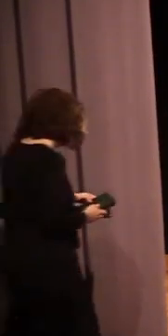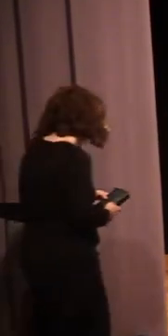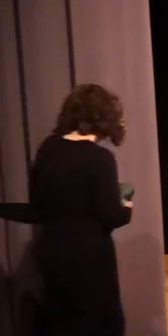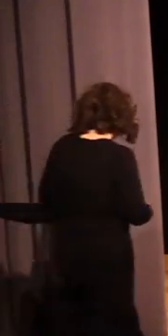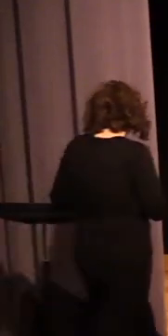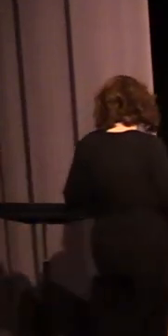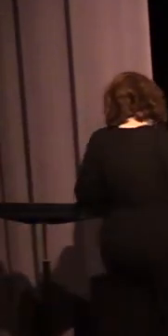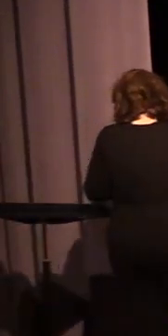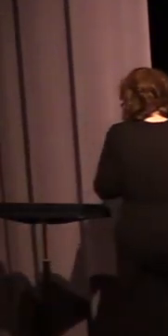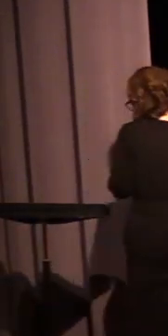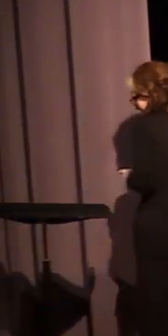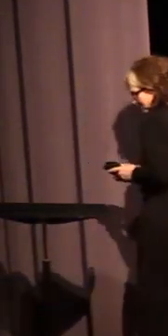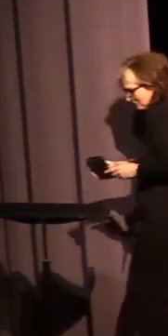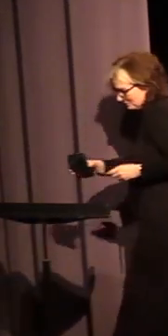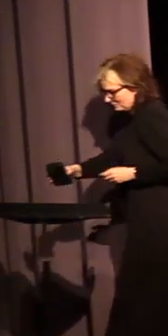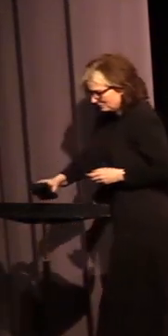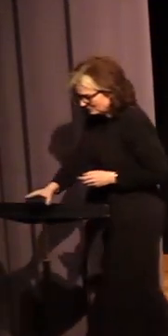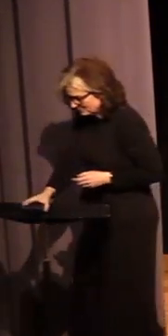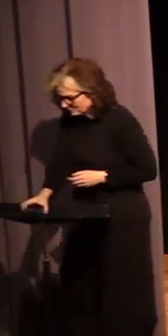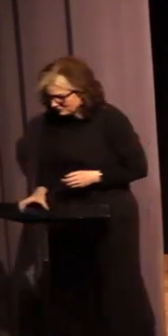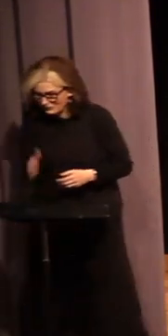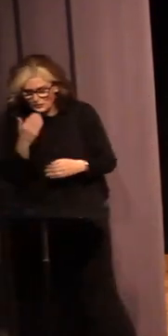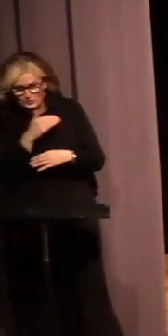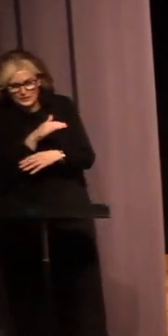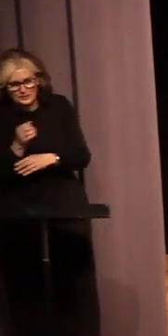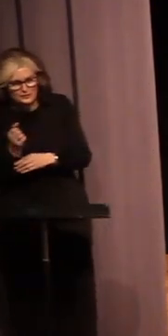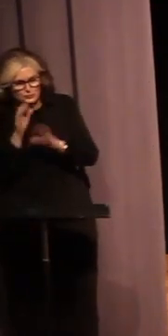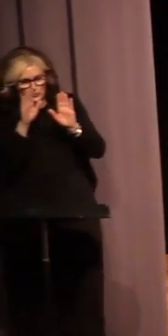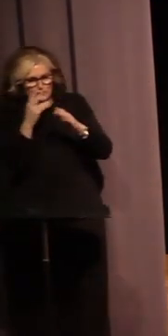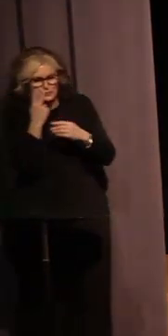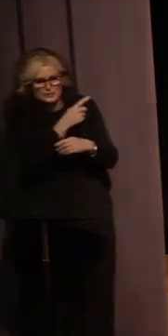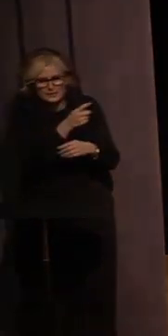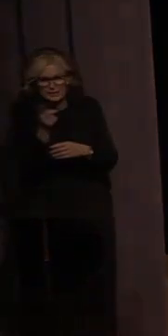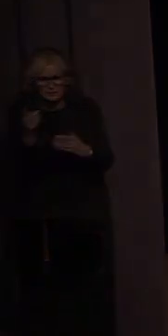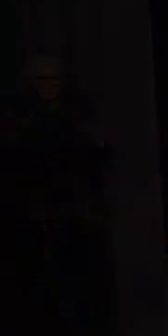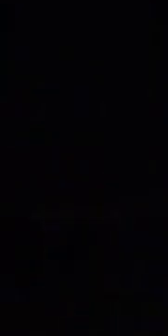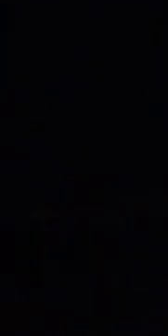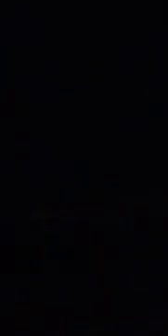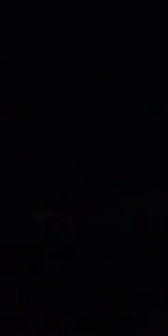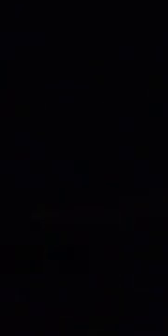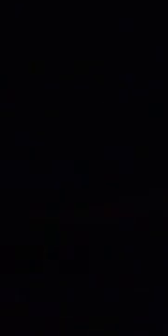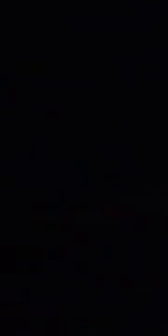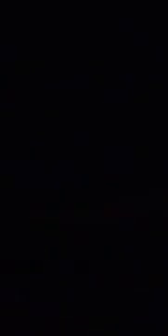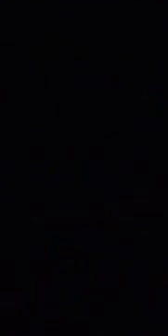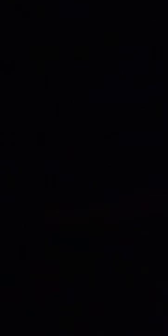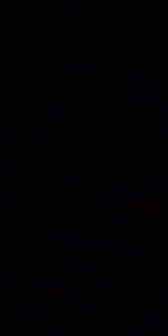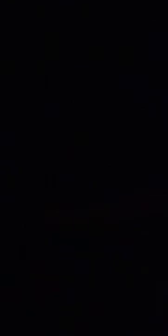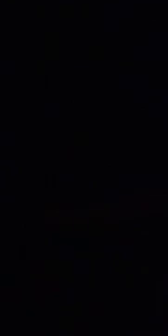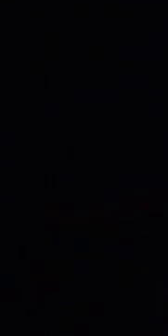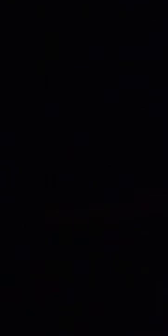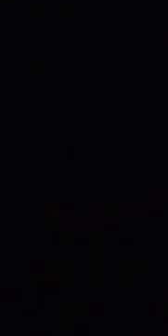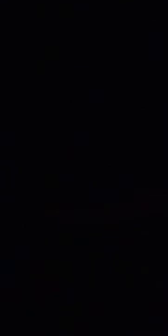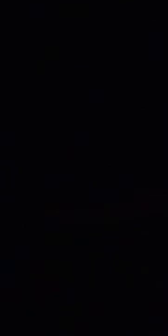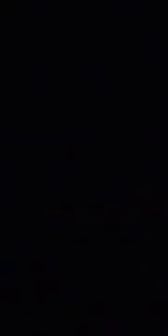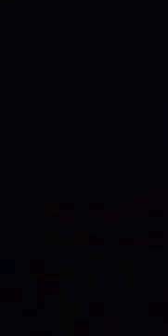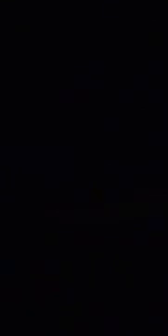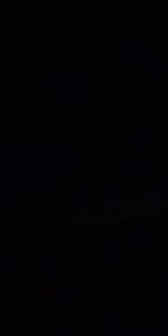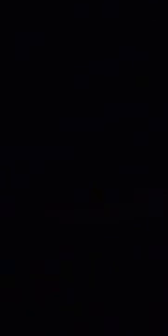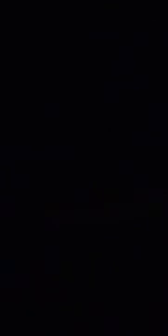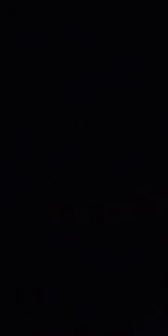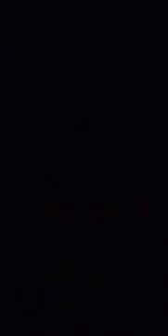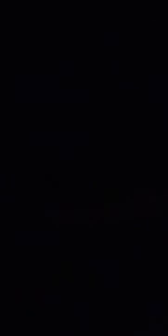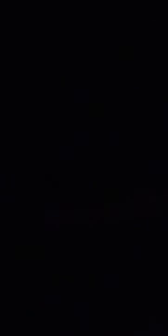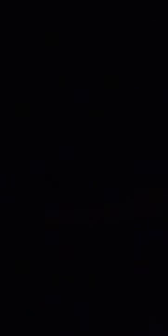Good evening. It is so wonderful to see you all, to welcome you here. Dr. Cooper, thank you so much for your lovely remarks,